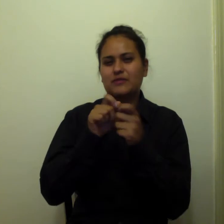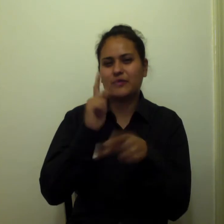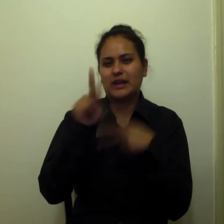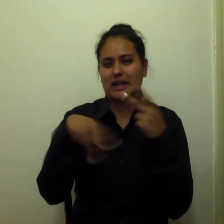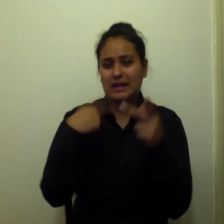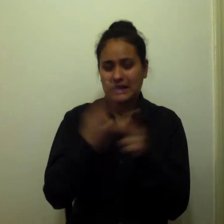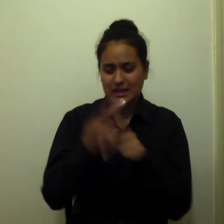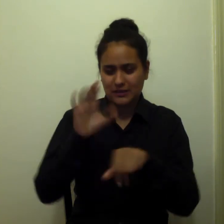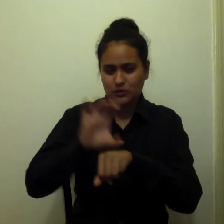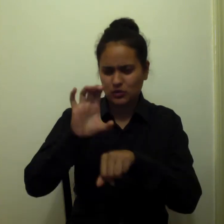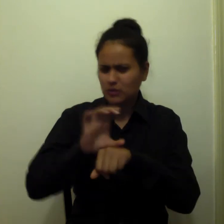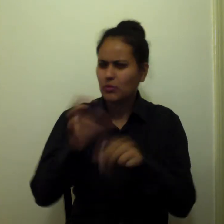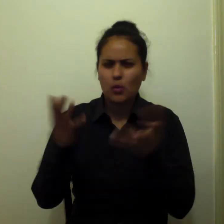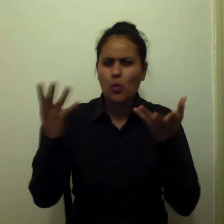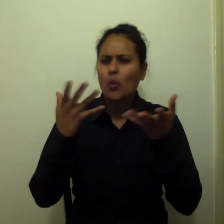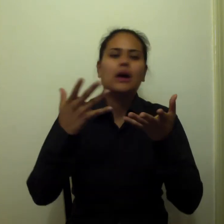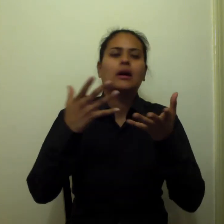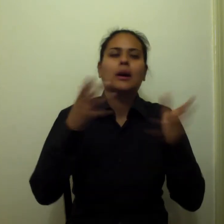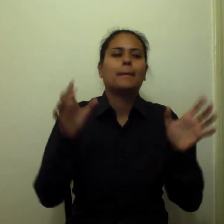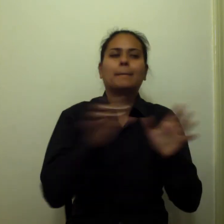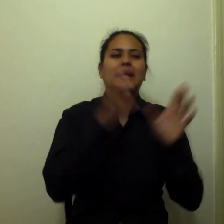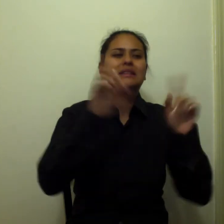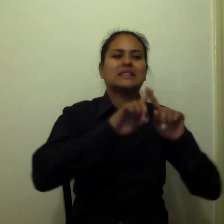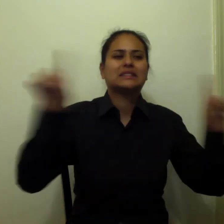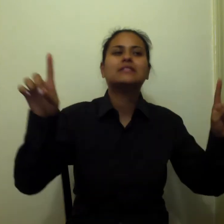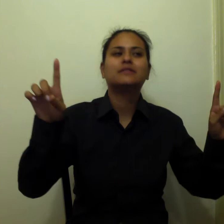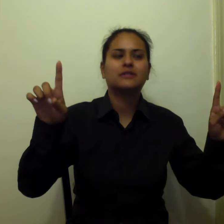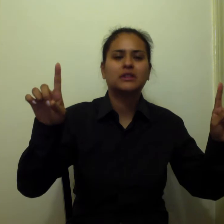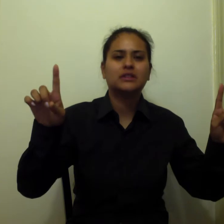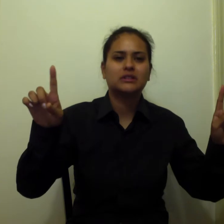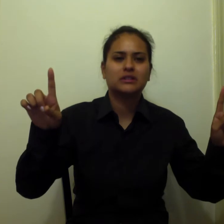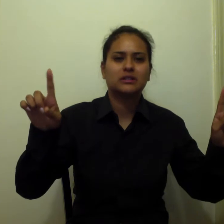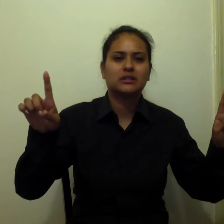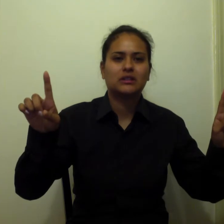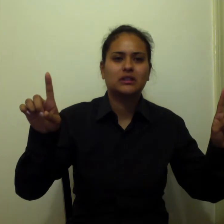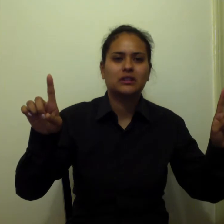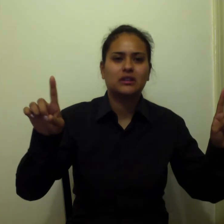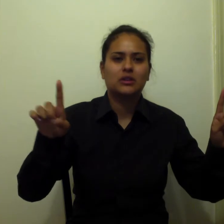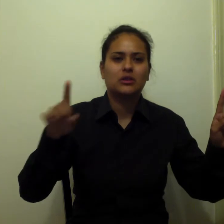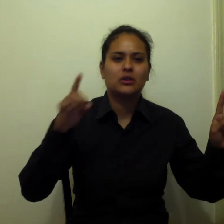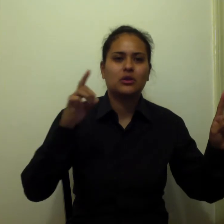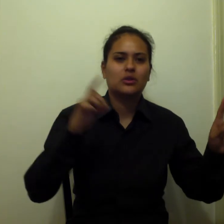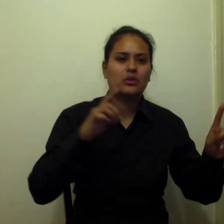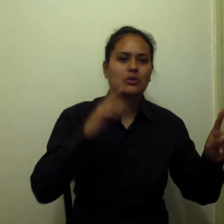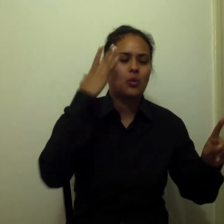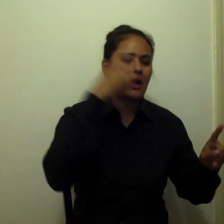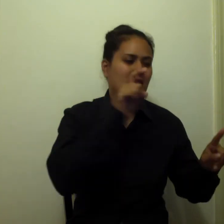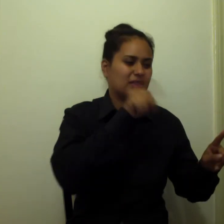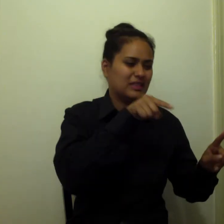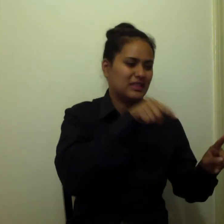of churches? What gives it its character? Why do we call this one a monastery and this one we don't call it a monastery?